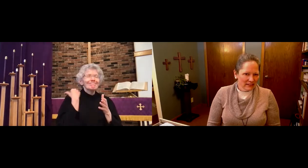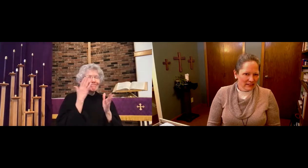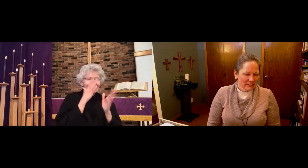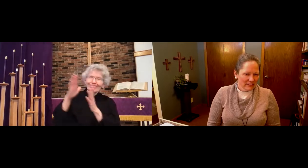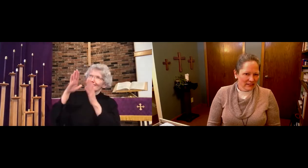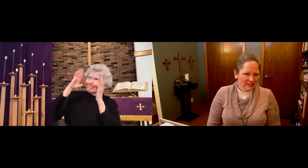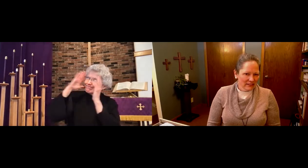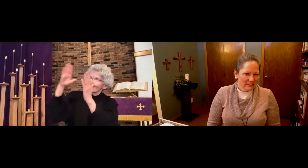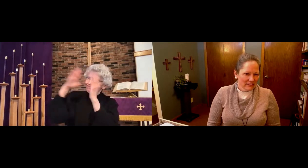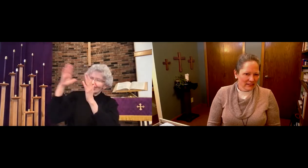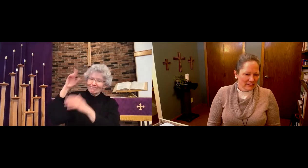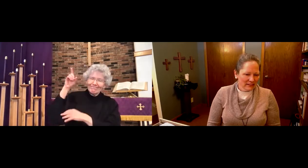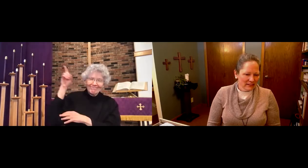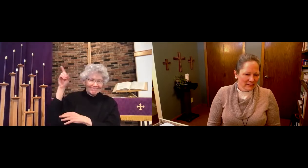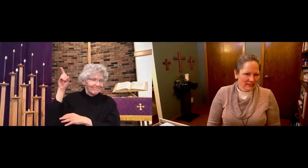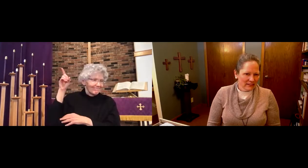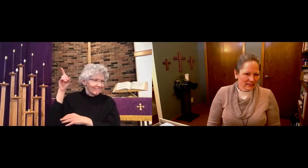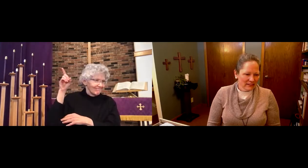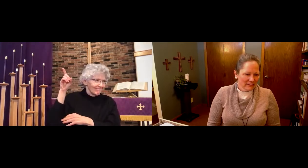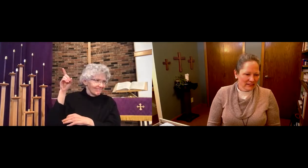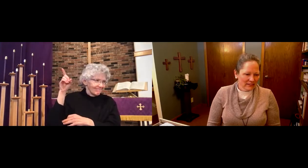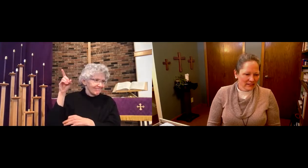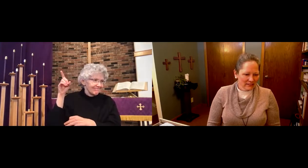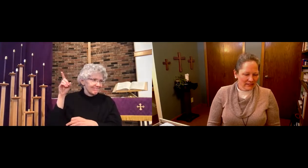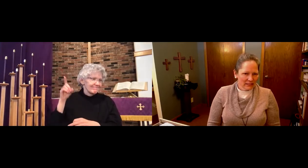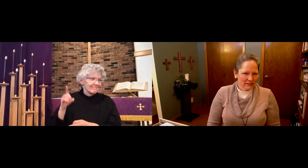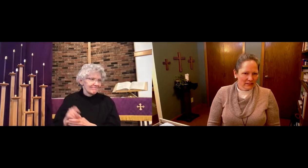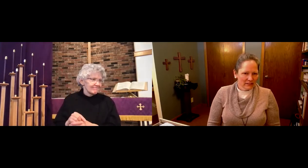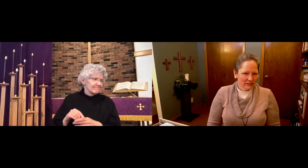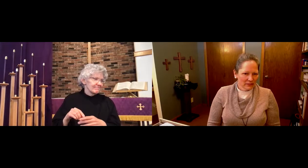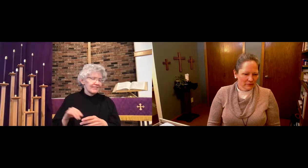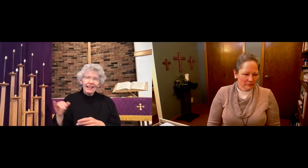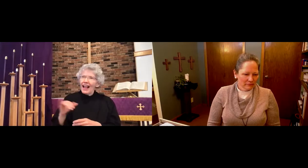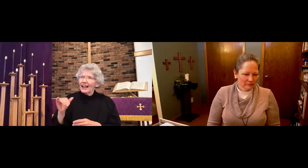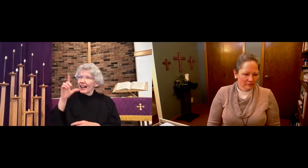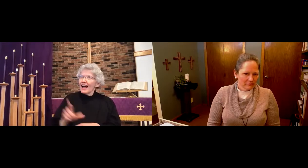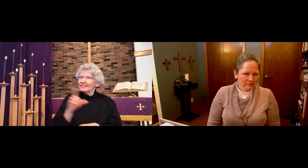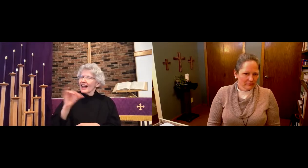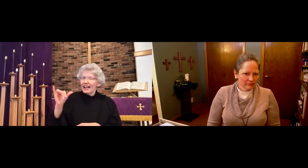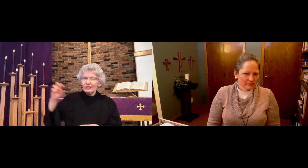when we try to limit our distractions and instead focus on Jesus.